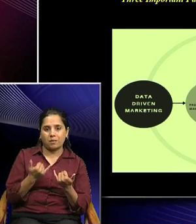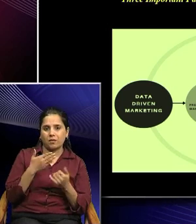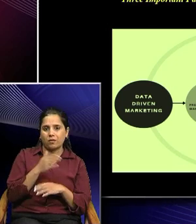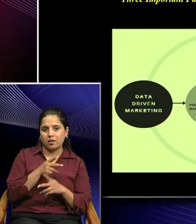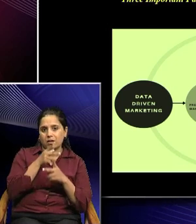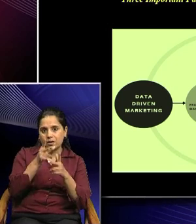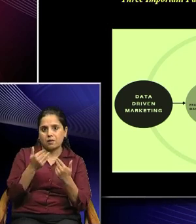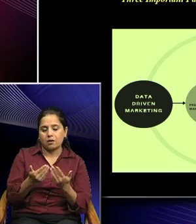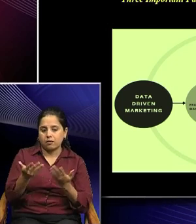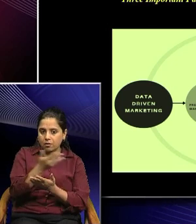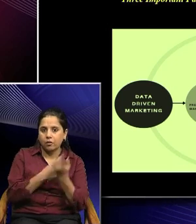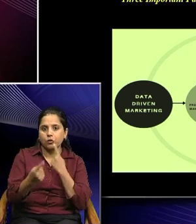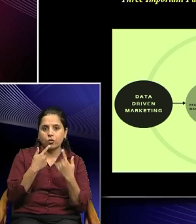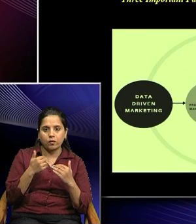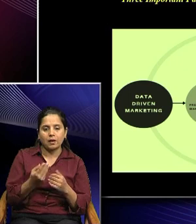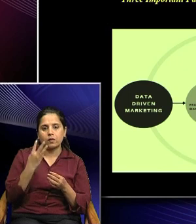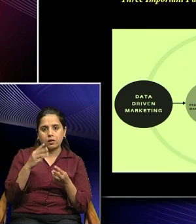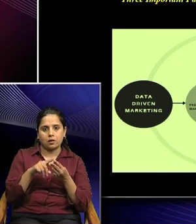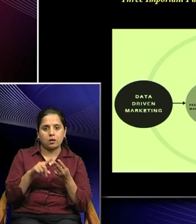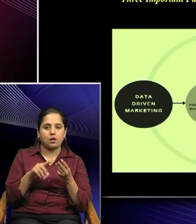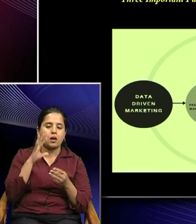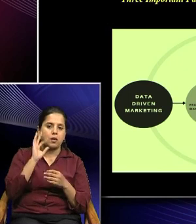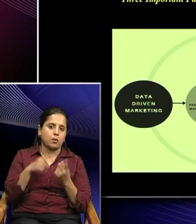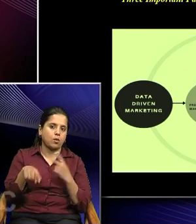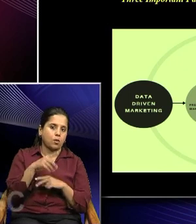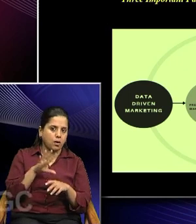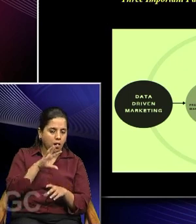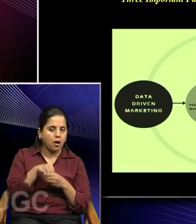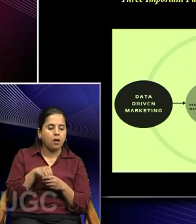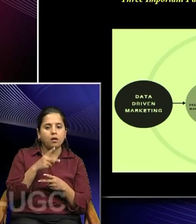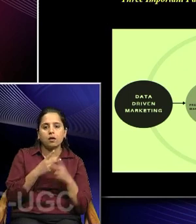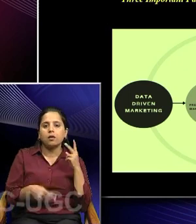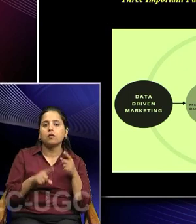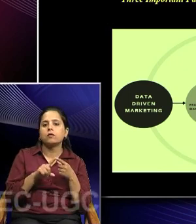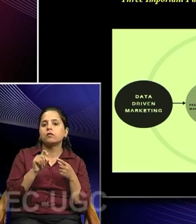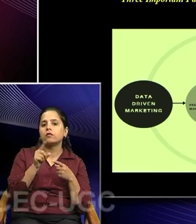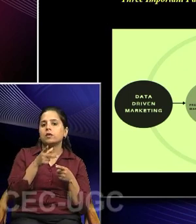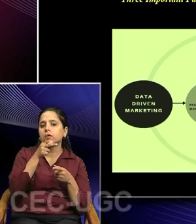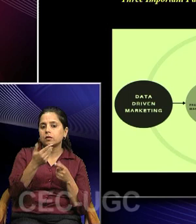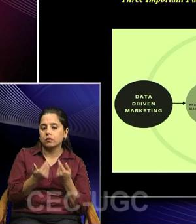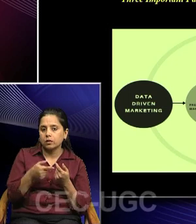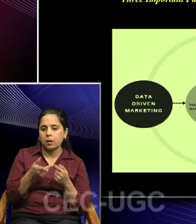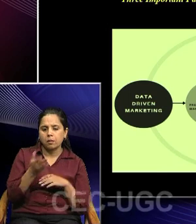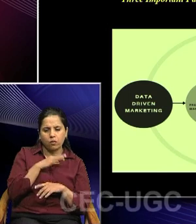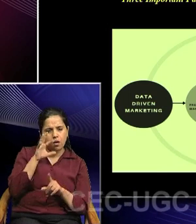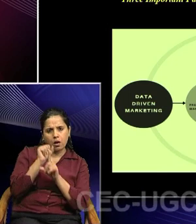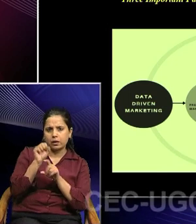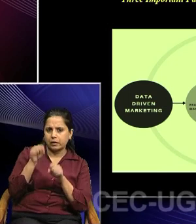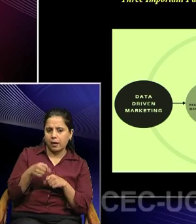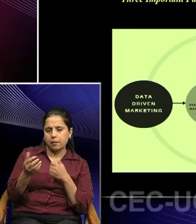you, as I discussed with you, there are three important components into it. The first one I told you about the predictable